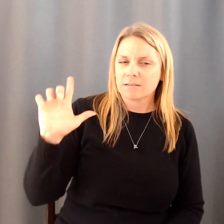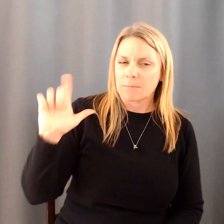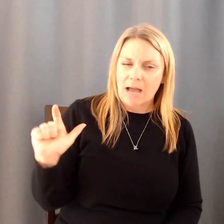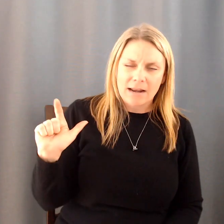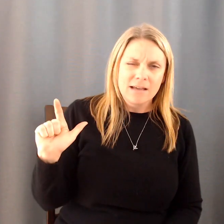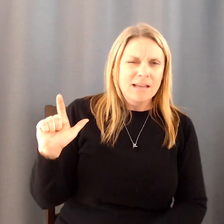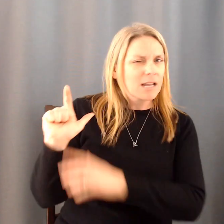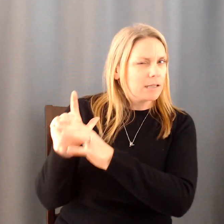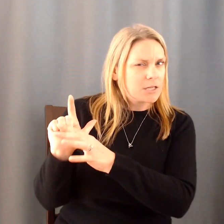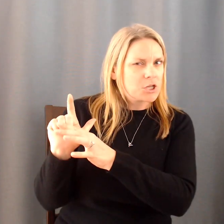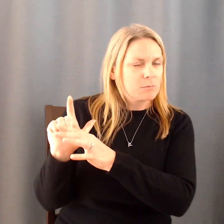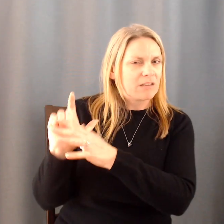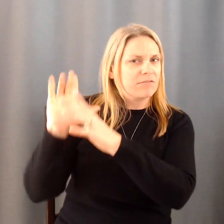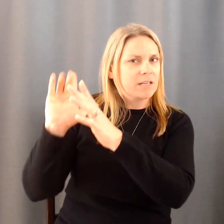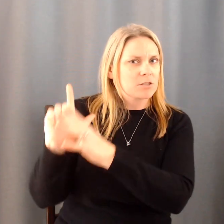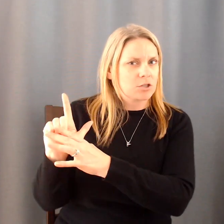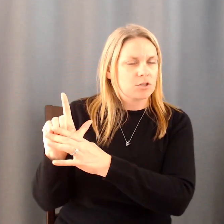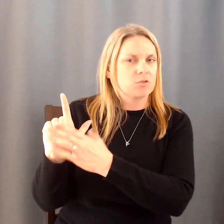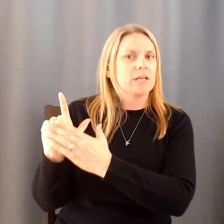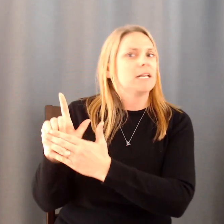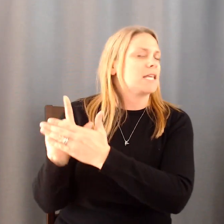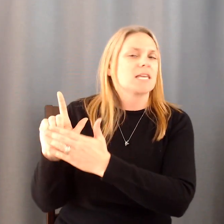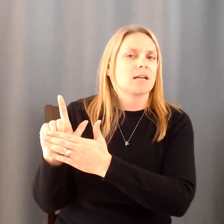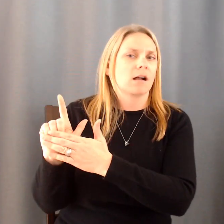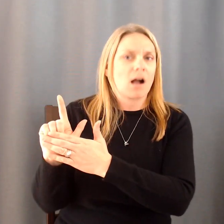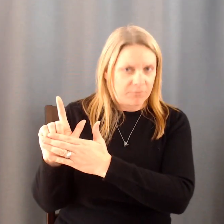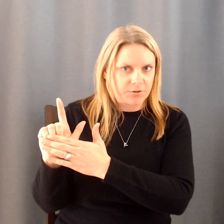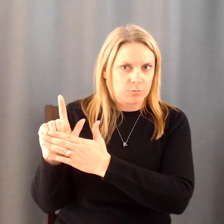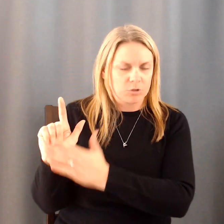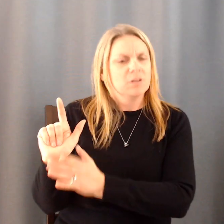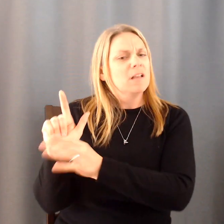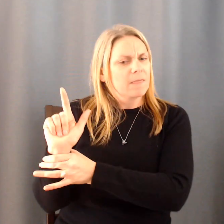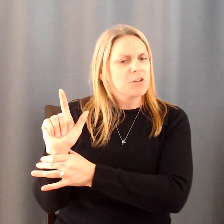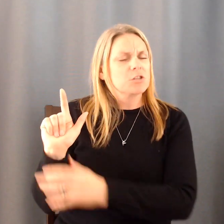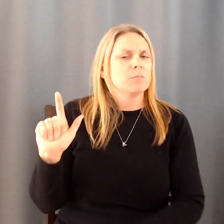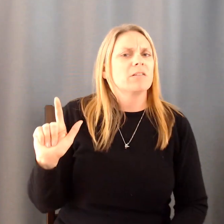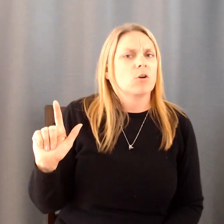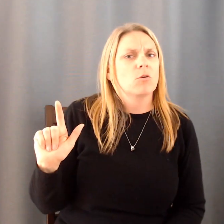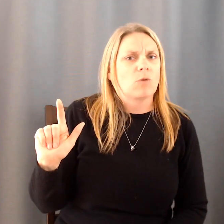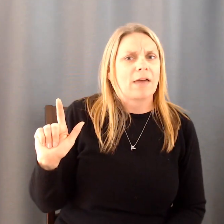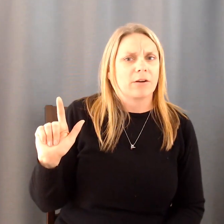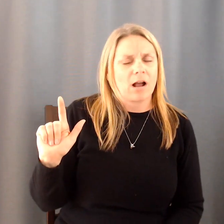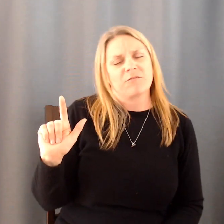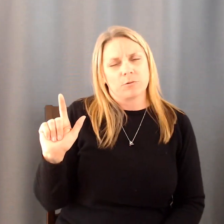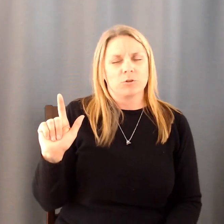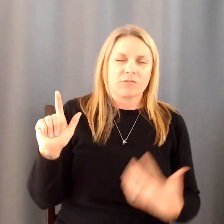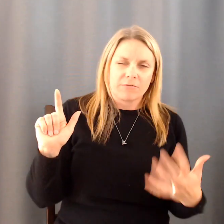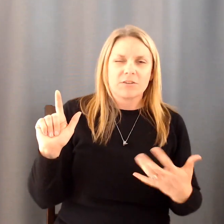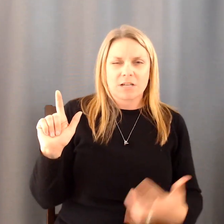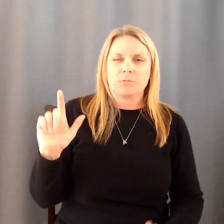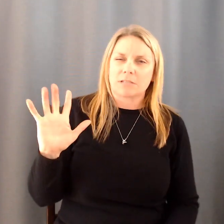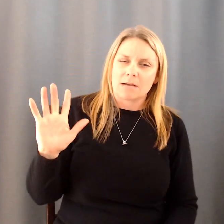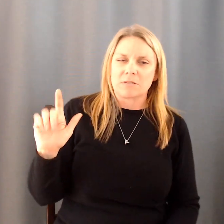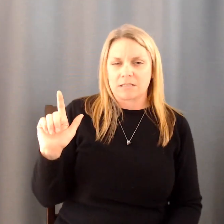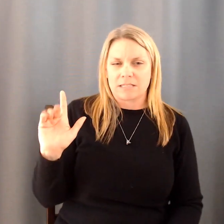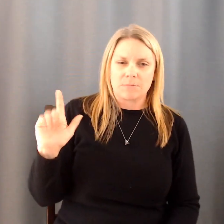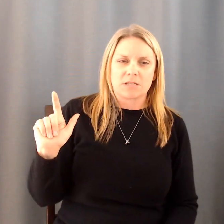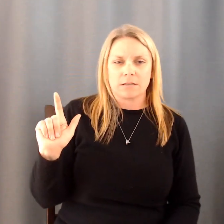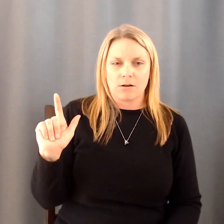not clenching my fist or doing anything uncomfortable. This should be rather comfortable. If the first couple times it seems a little awkward,